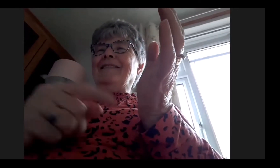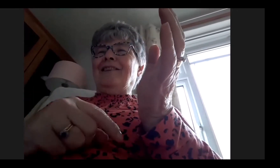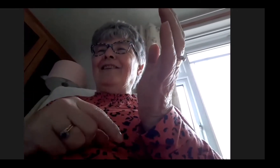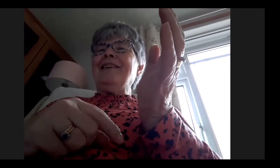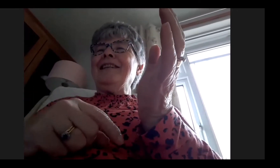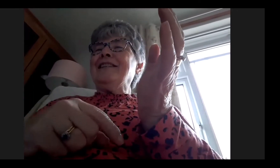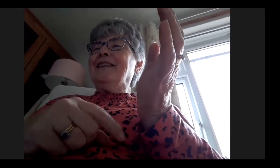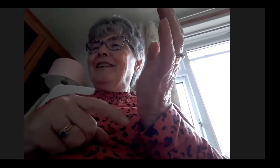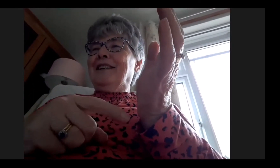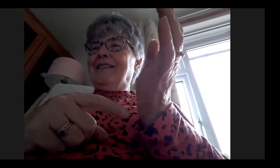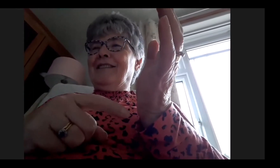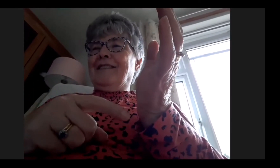might Right. know her, Vicky Isles.